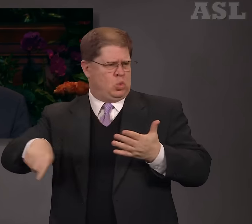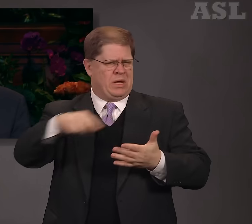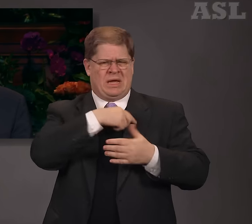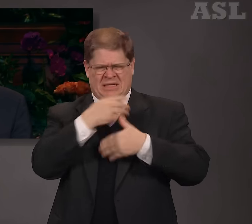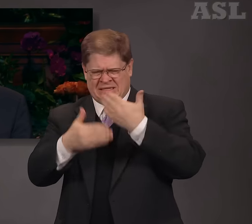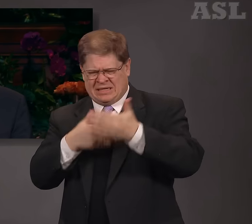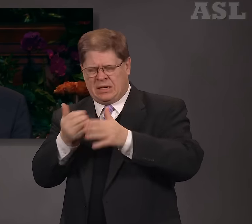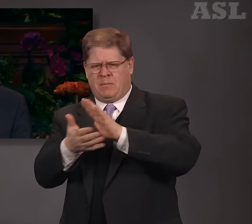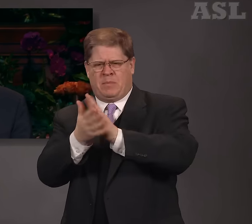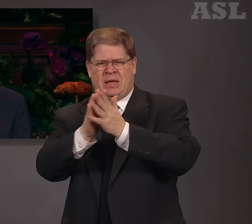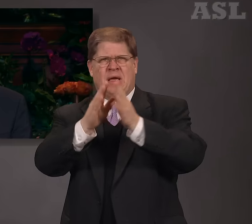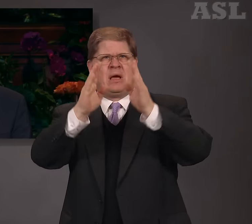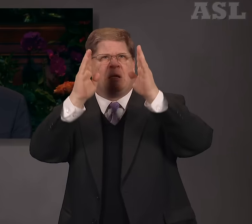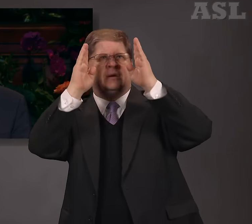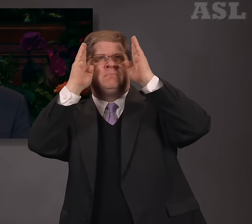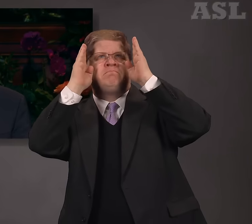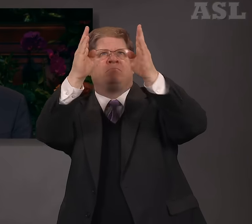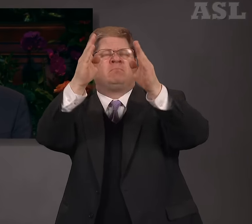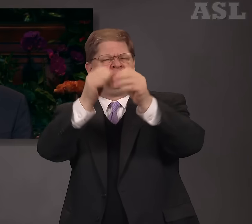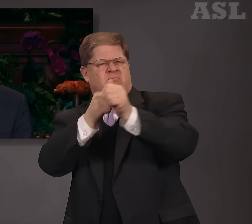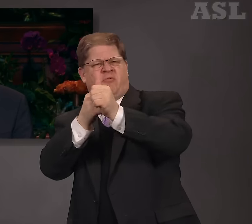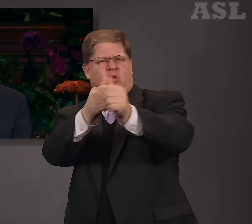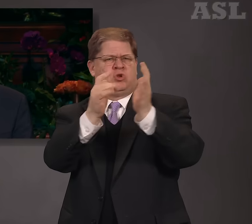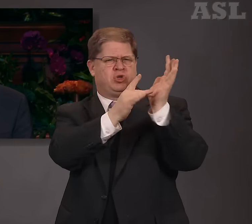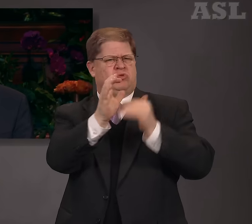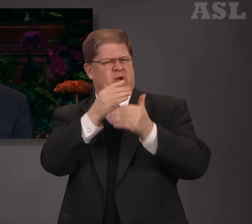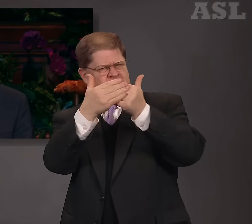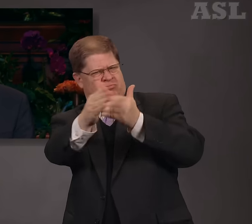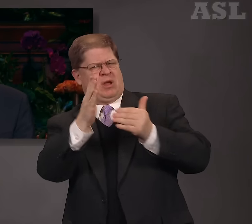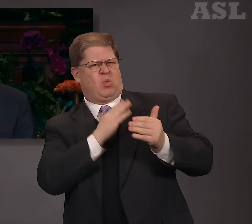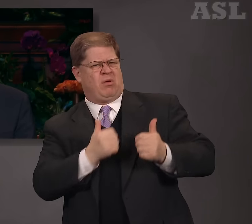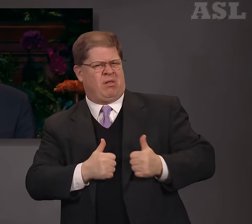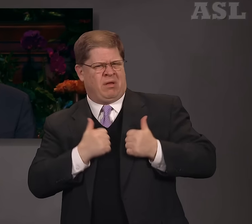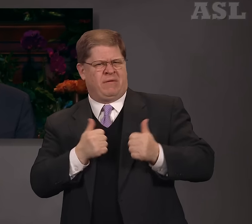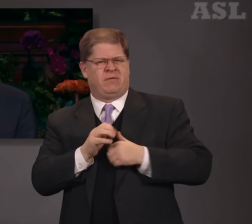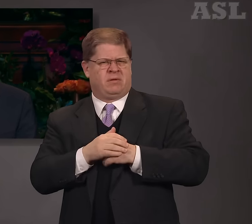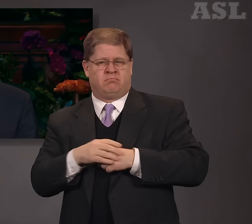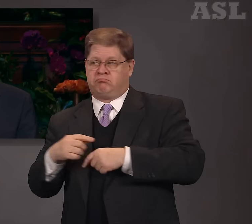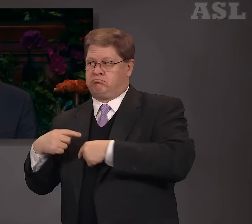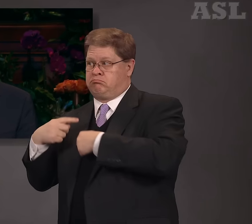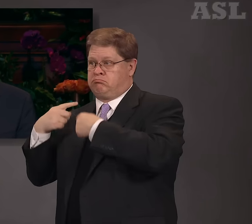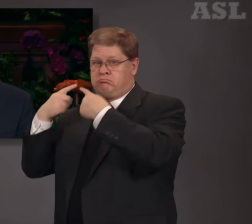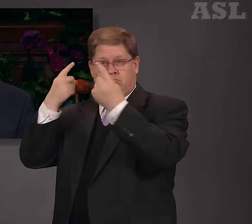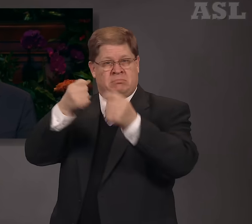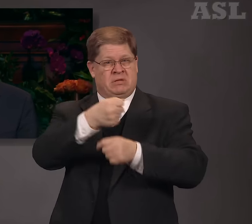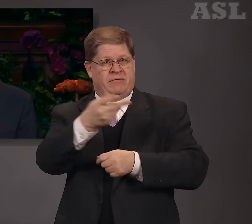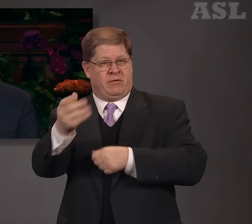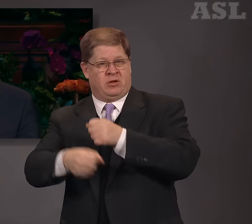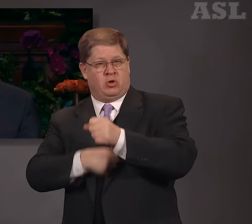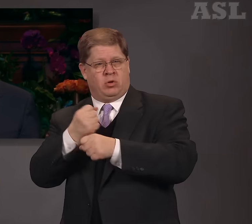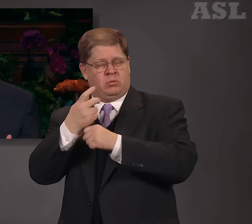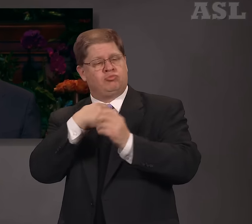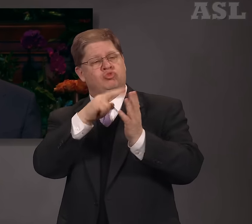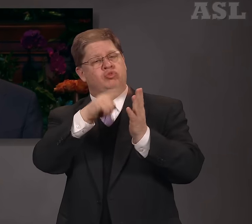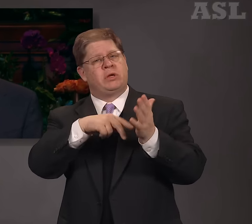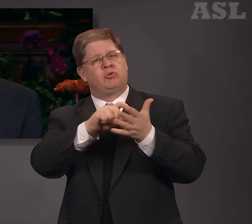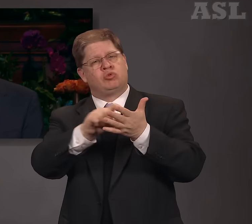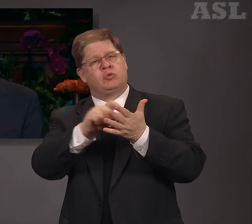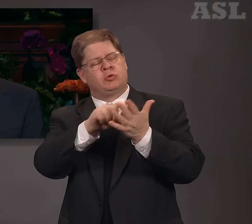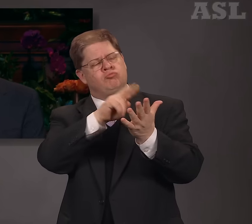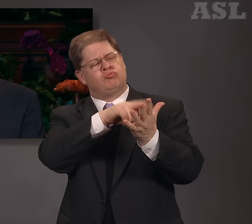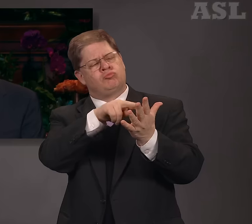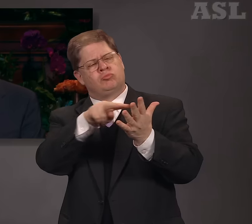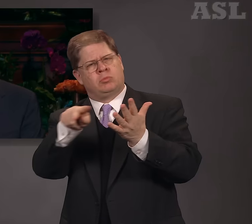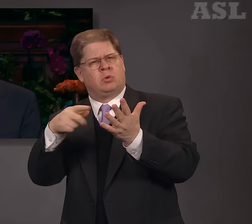us into lifelong disciples of Jesus Christ. Over these last several years, while reading the books of Holy